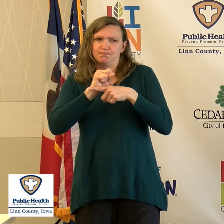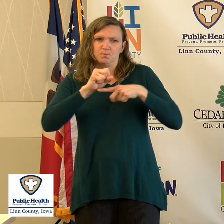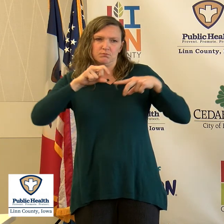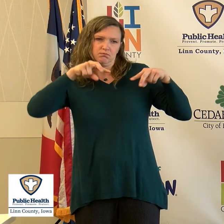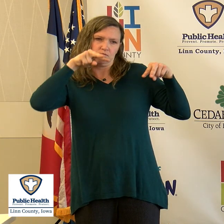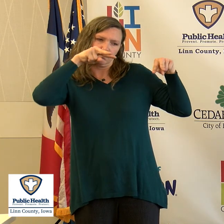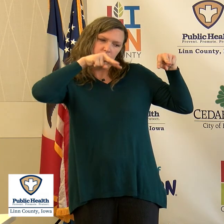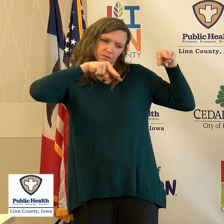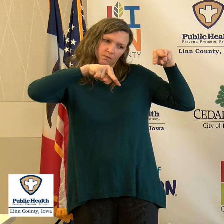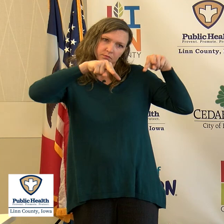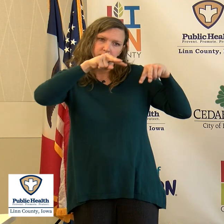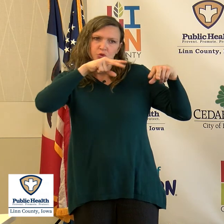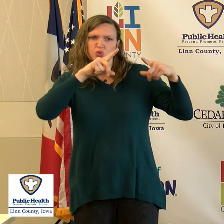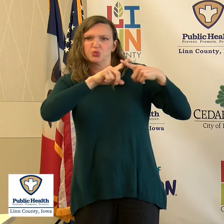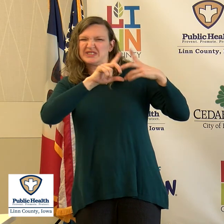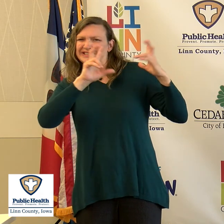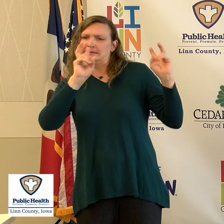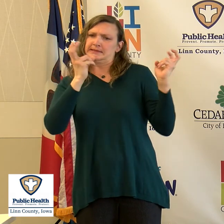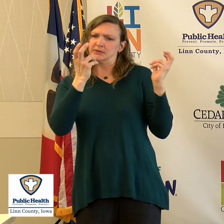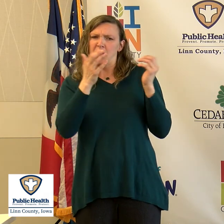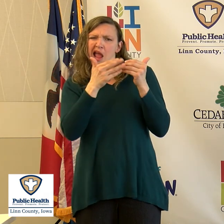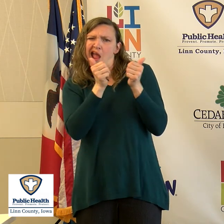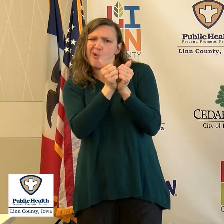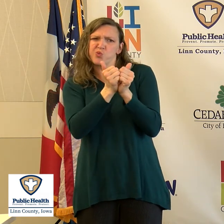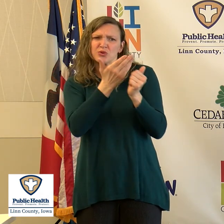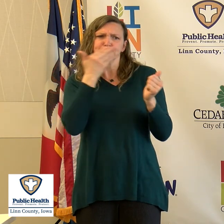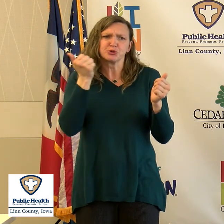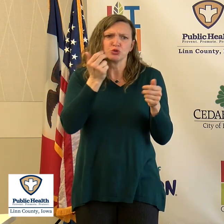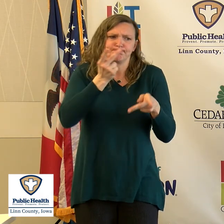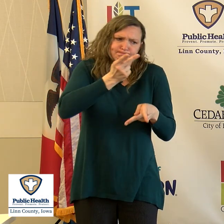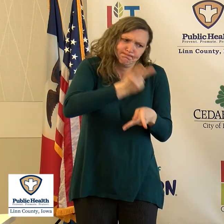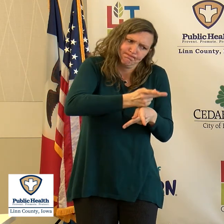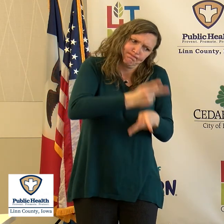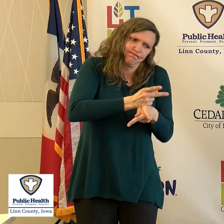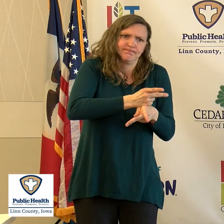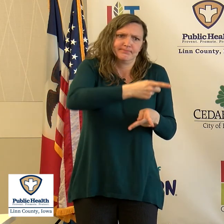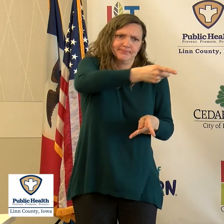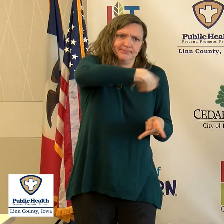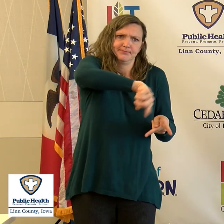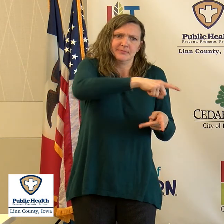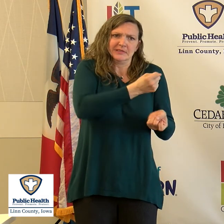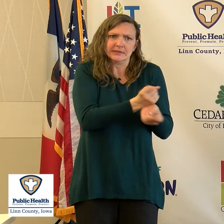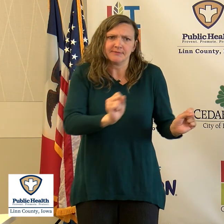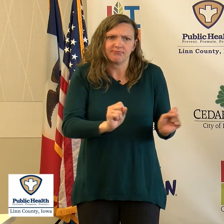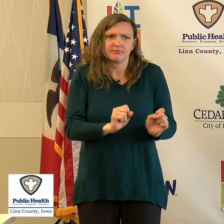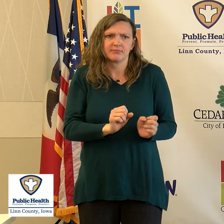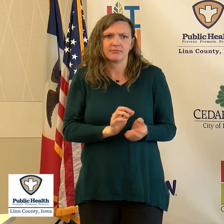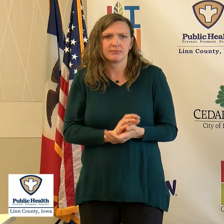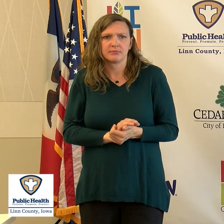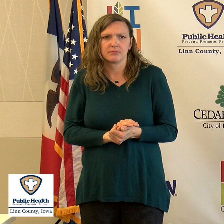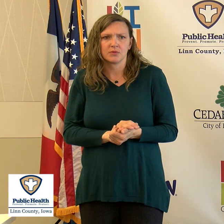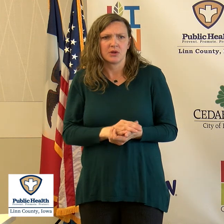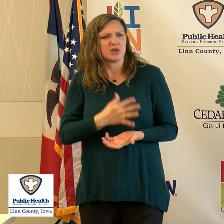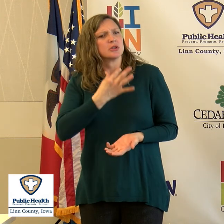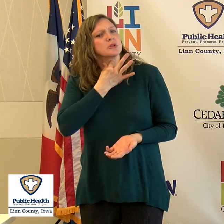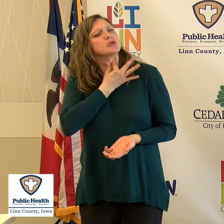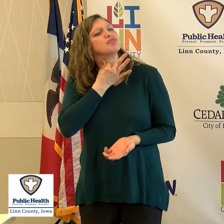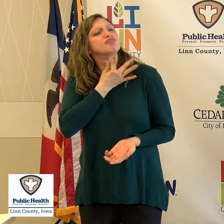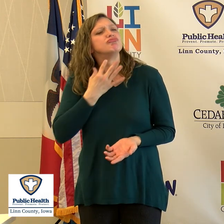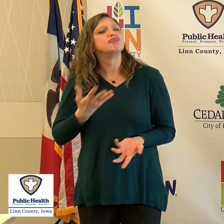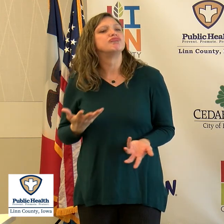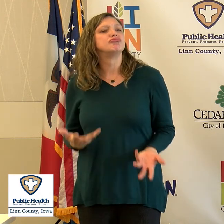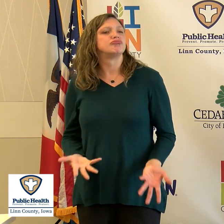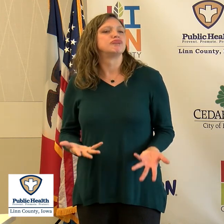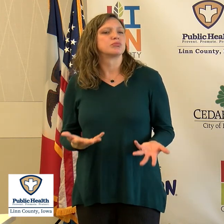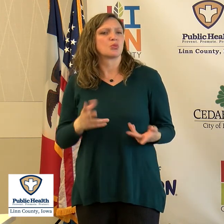practices are being done at long-term care facilities. I was wondering if you would say this is, the kind of outreach or